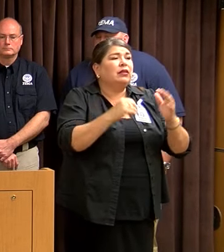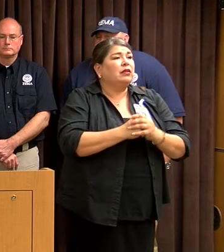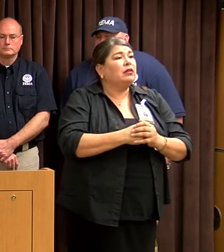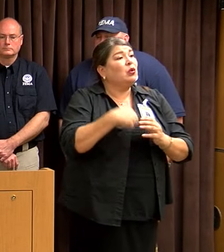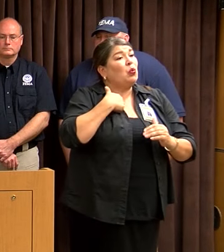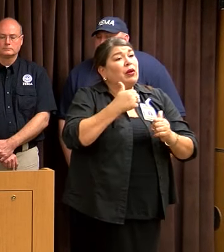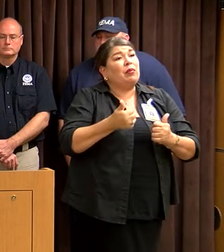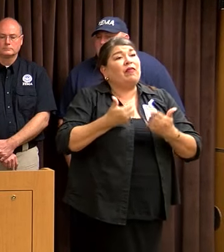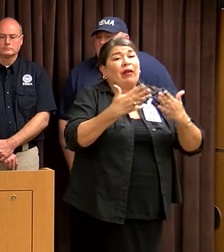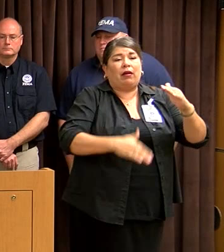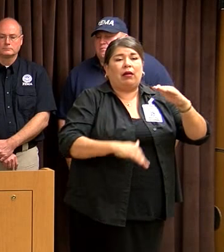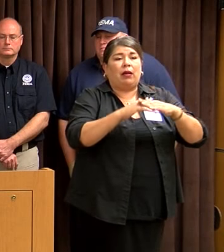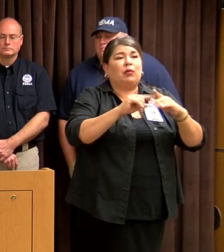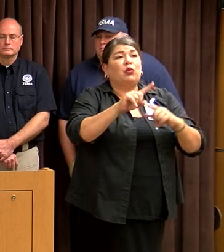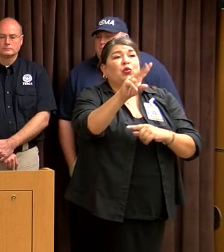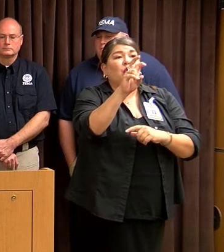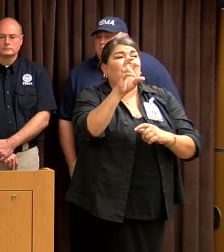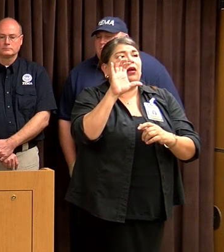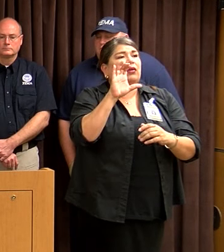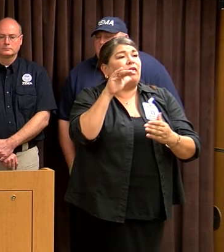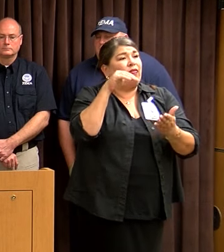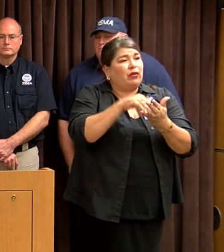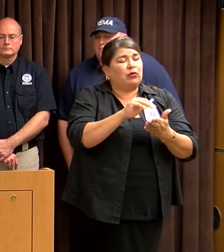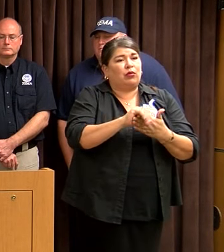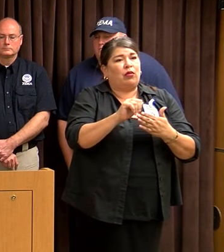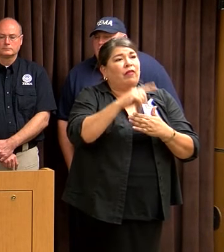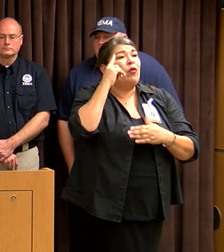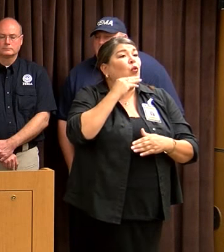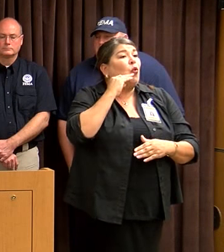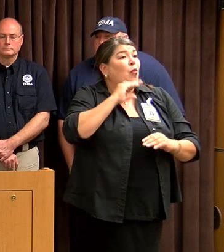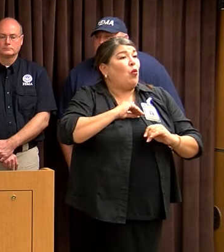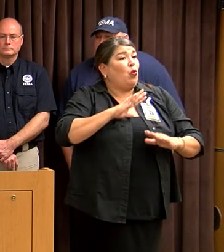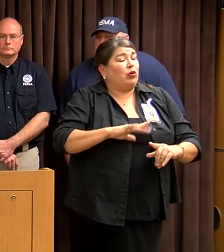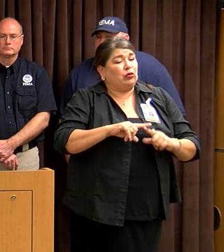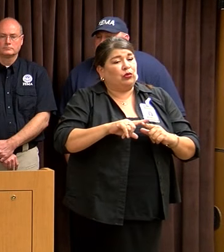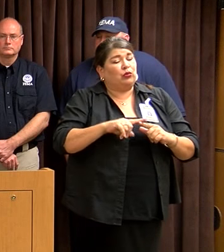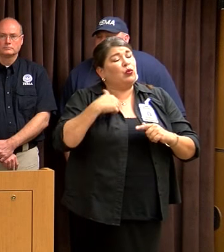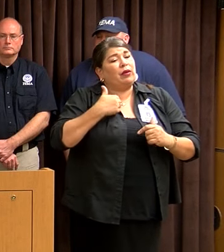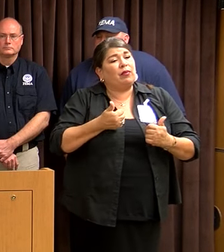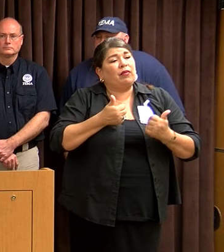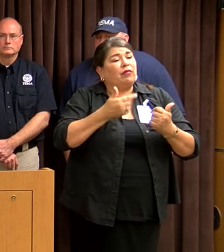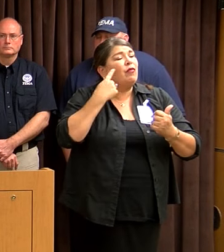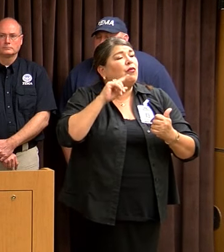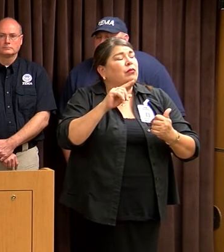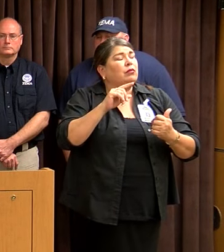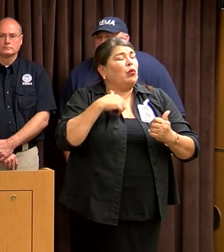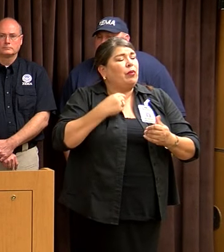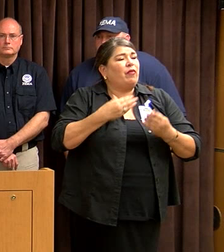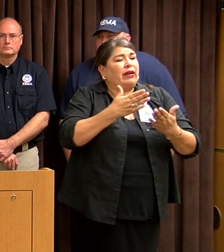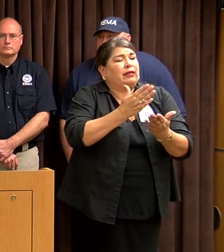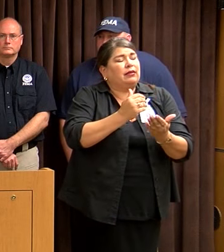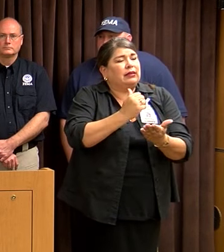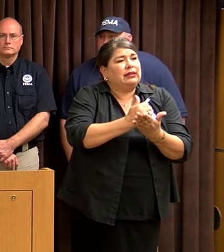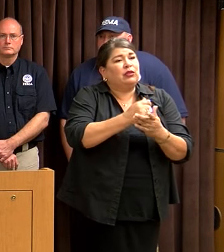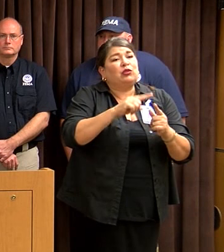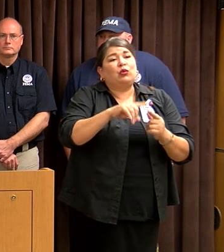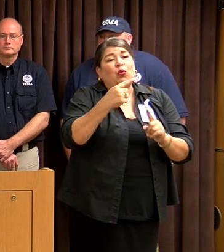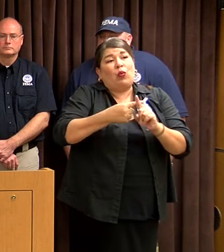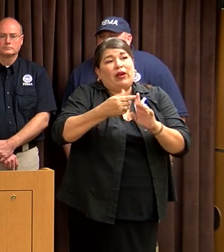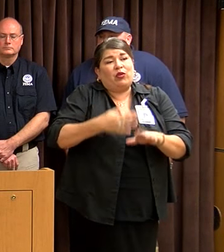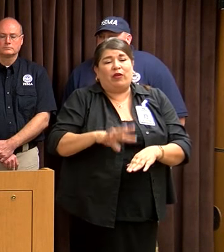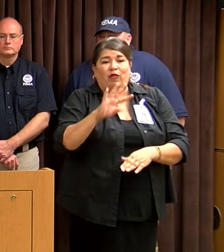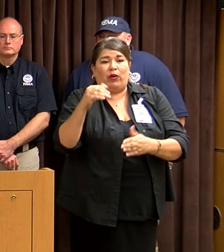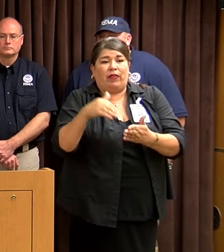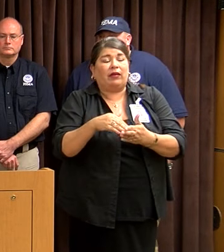provide up to $200,000 for homeowners. We provide assistance to renters, up to $40,000, and up to $2 million